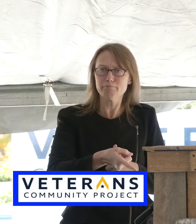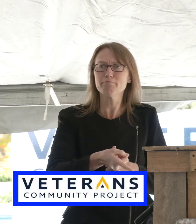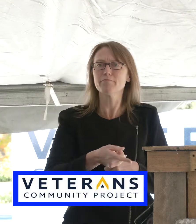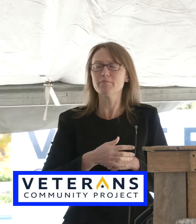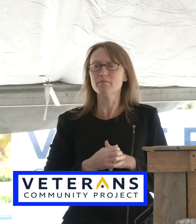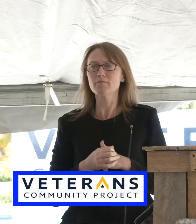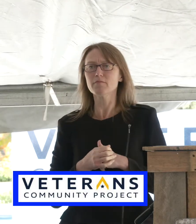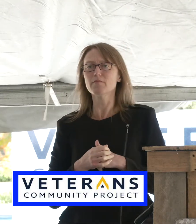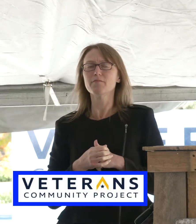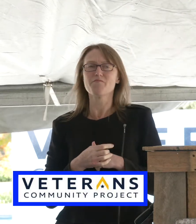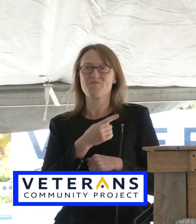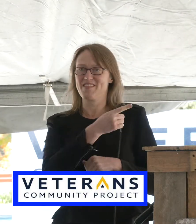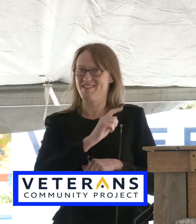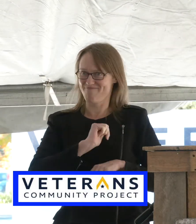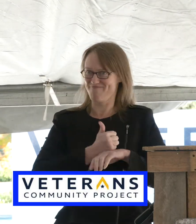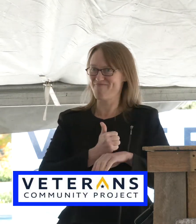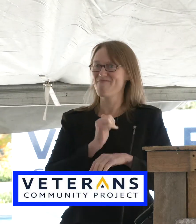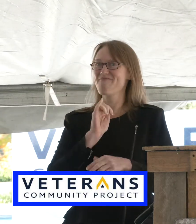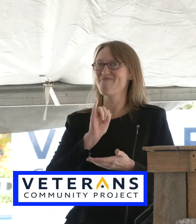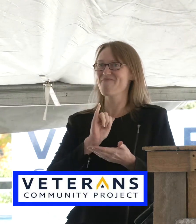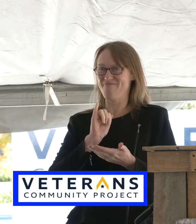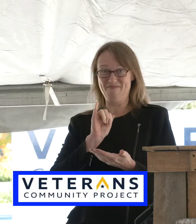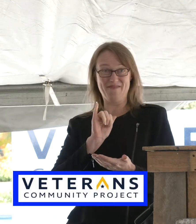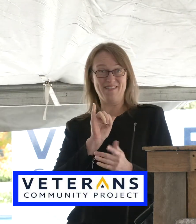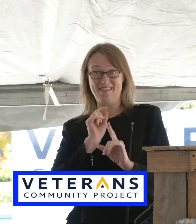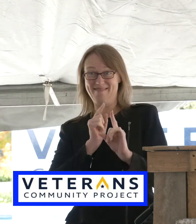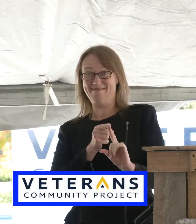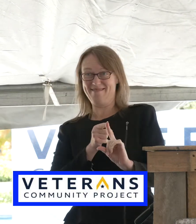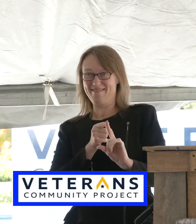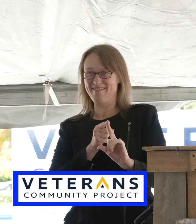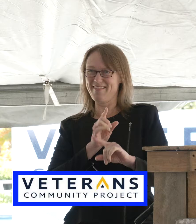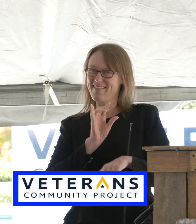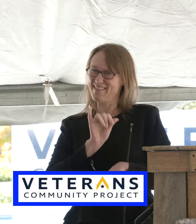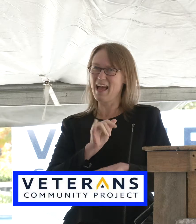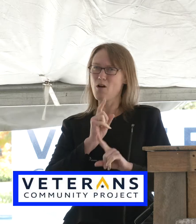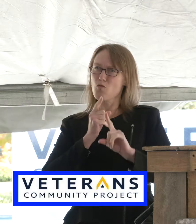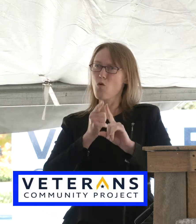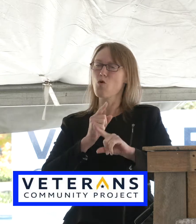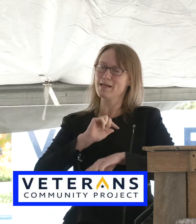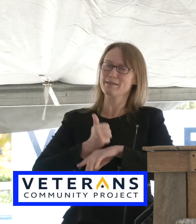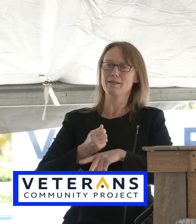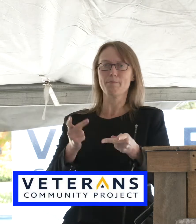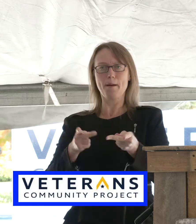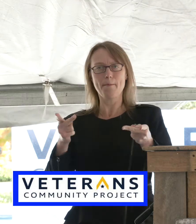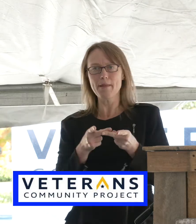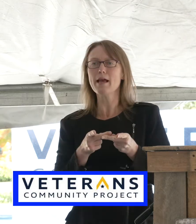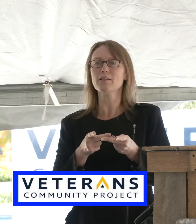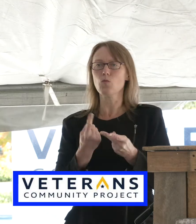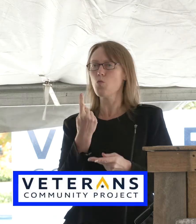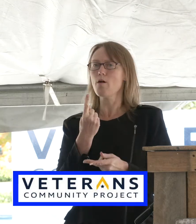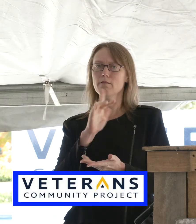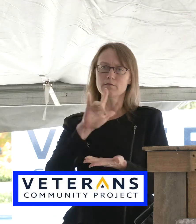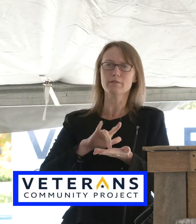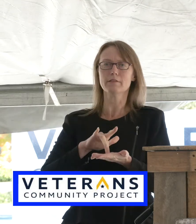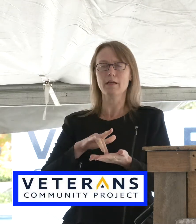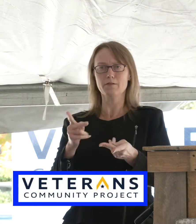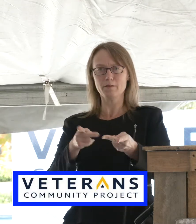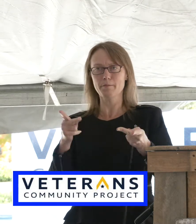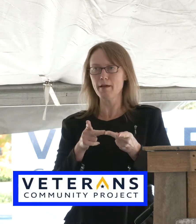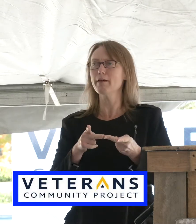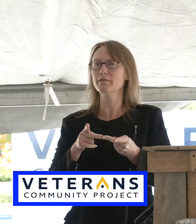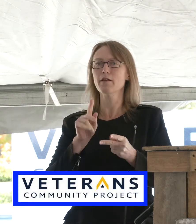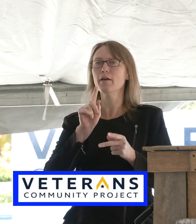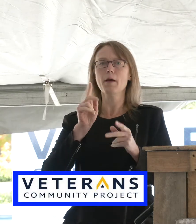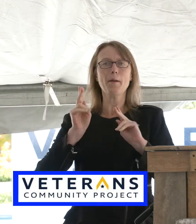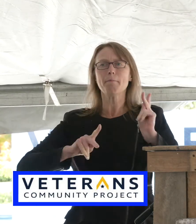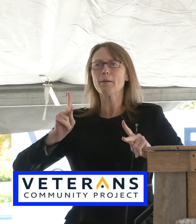that central place. And I thought it was a genius concept. And I remember I went home that night and I told my wife, boy, I wish I could stop everything I'm doing